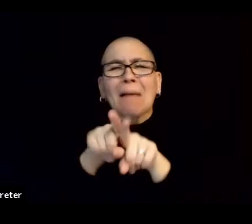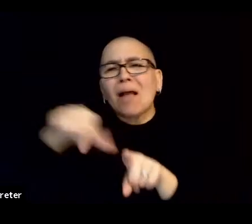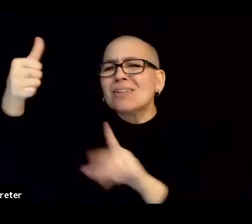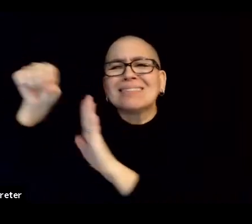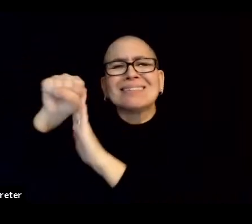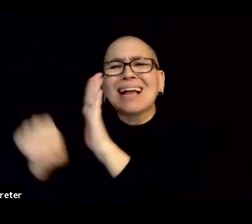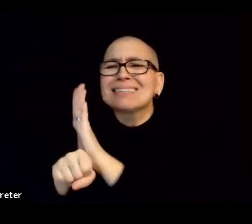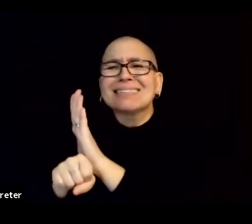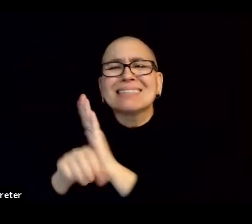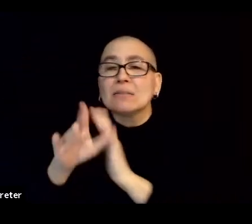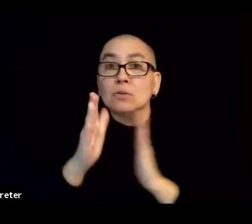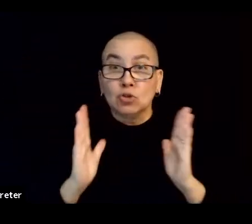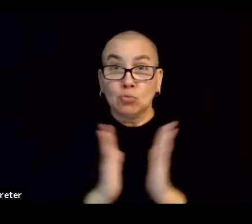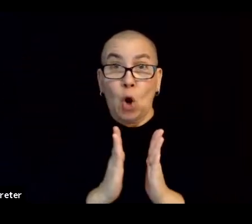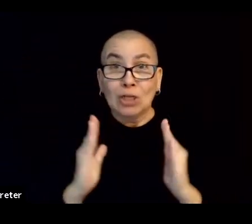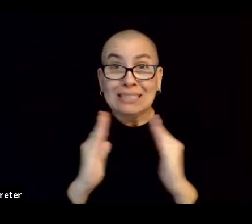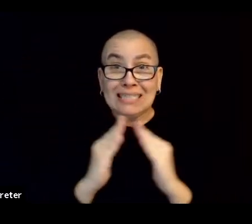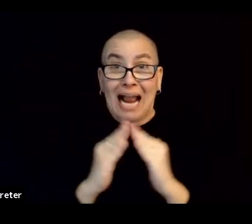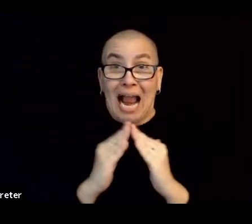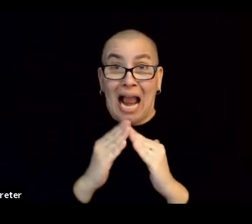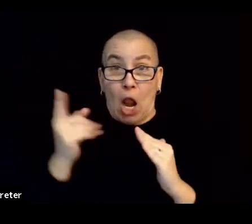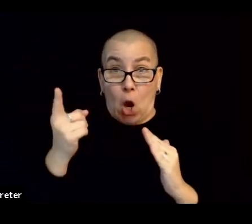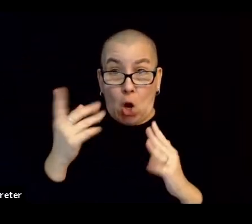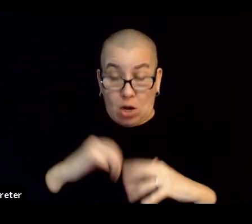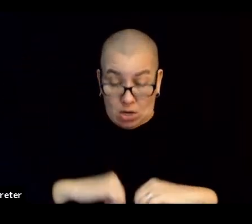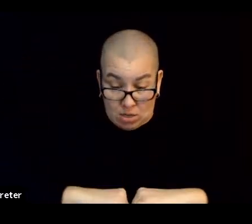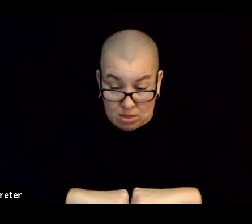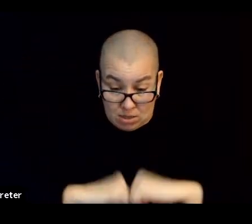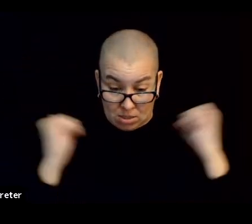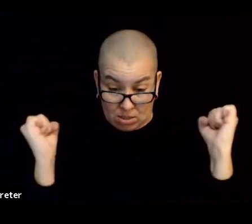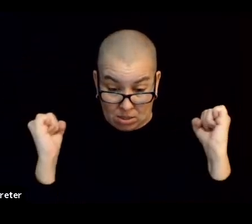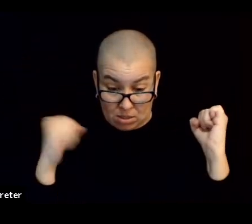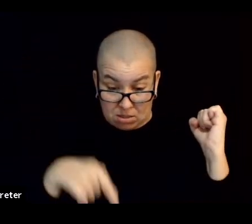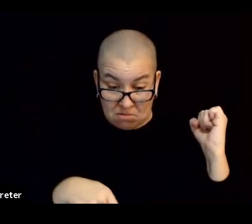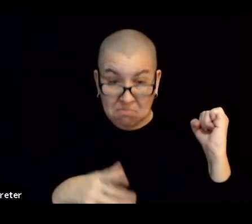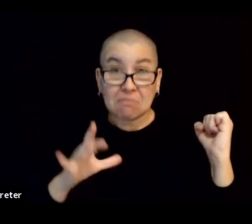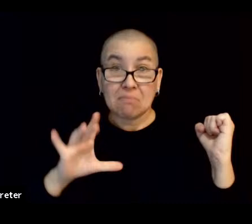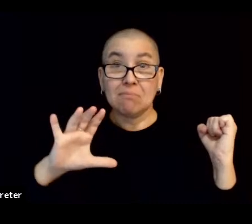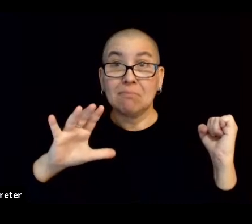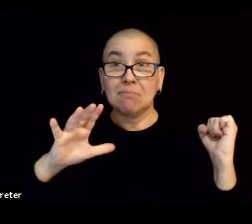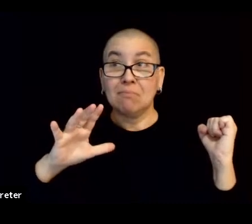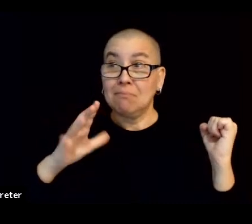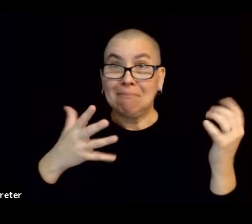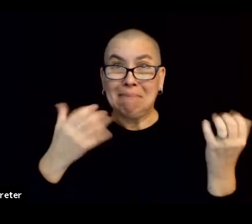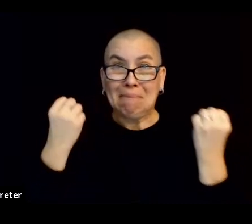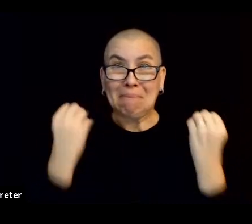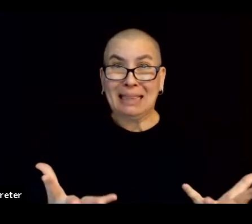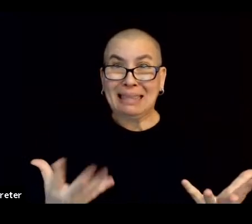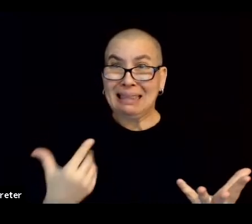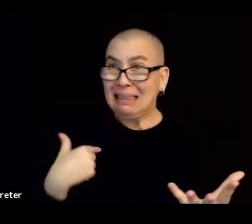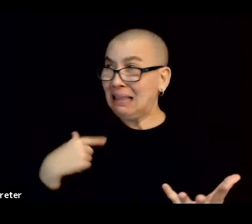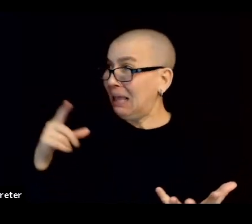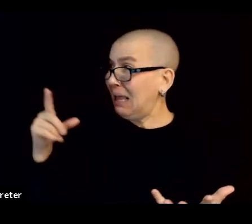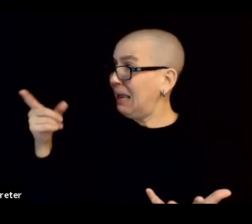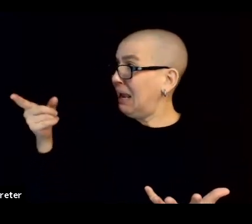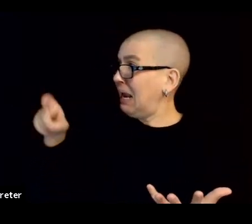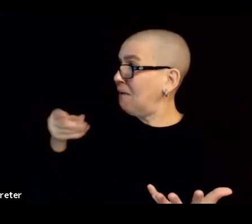makes sense, but the reality of it is it's a little more difficult. And I might have Deputy Commissioner Mueller talk about how the schools are doing this,